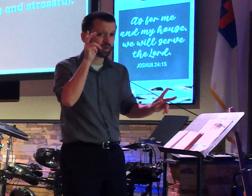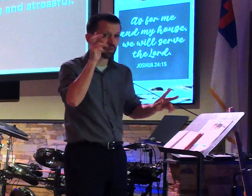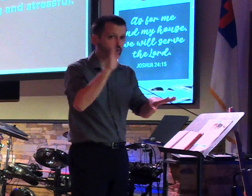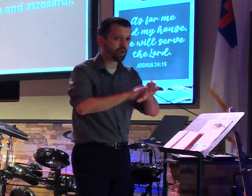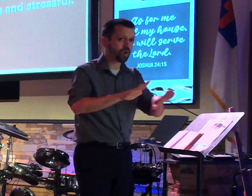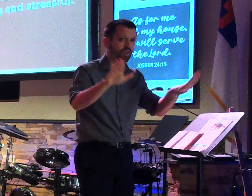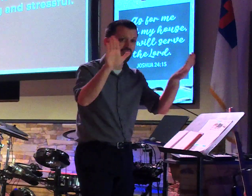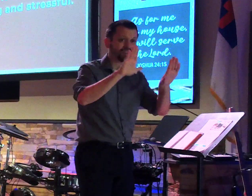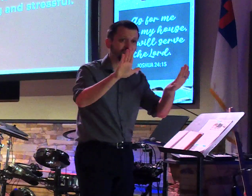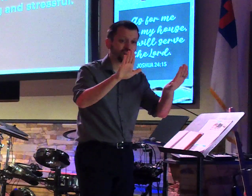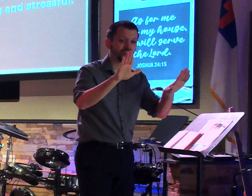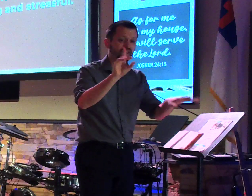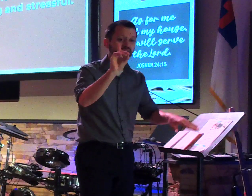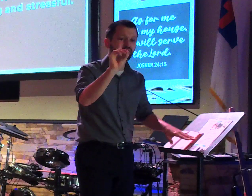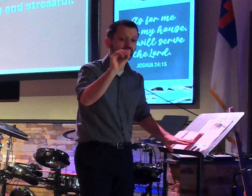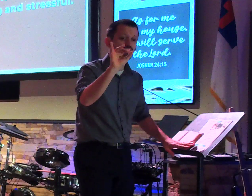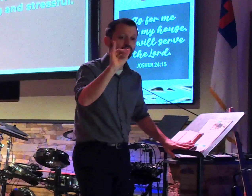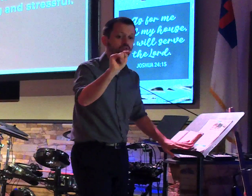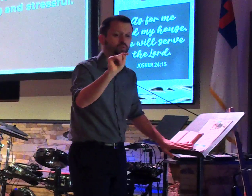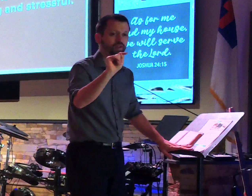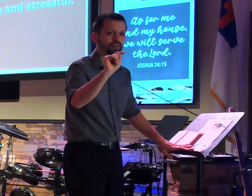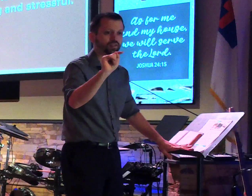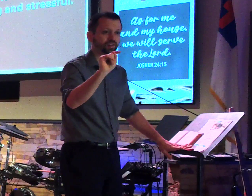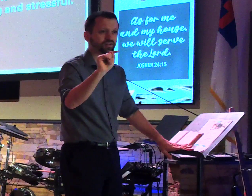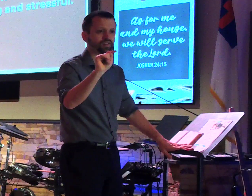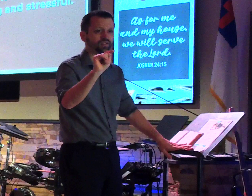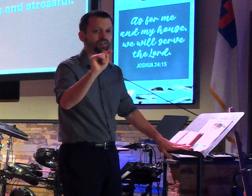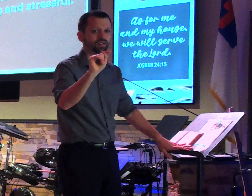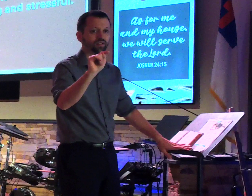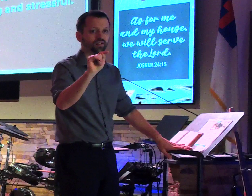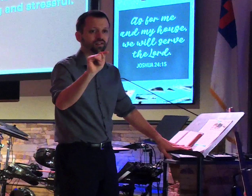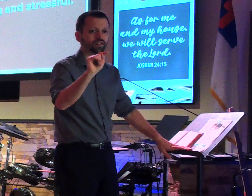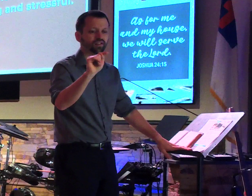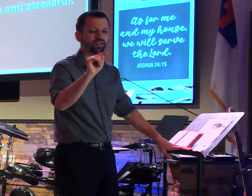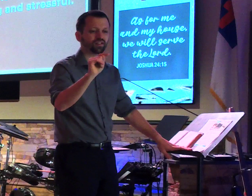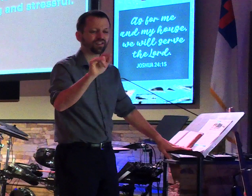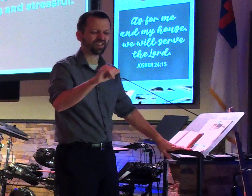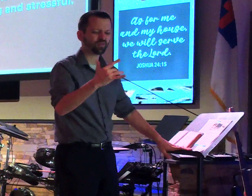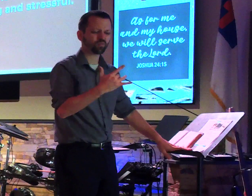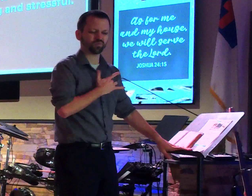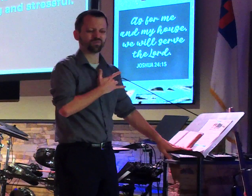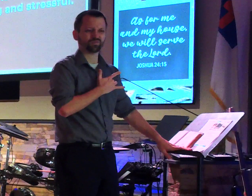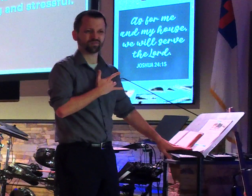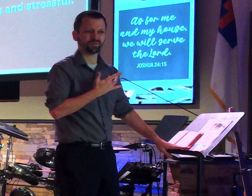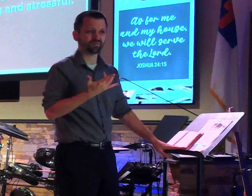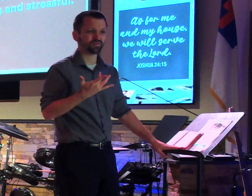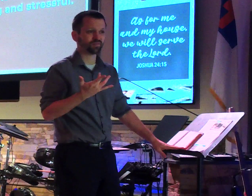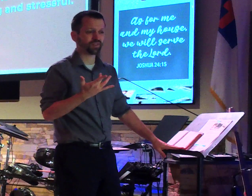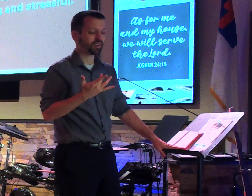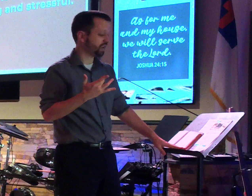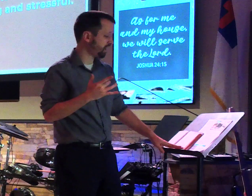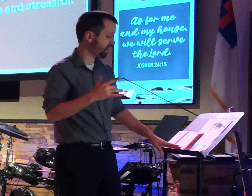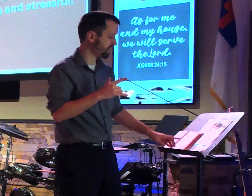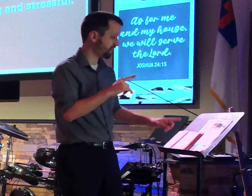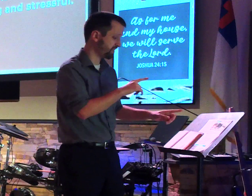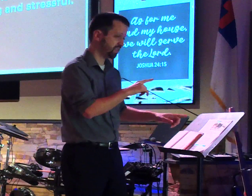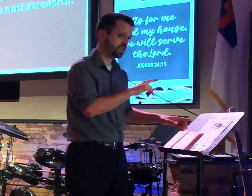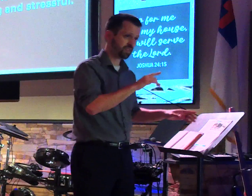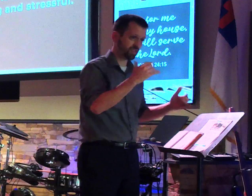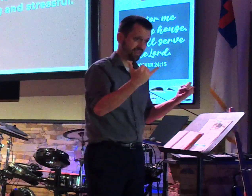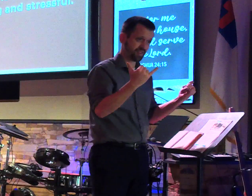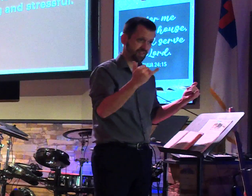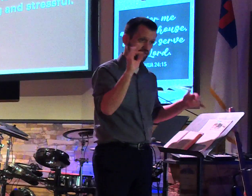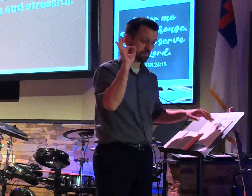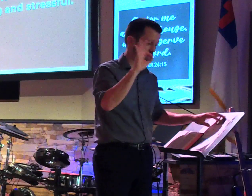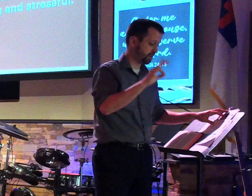and immediately say, I'm going to implement this. And this is one of those messages that you can take this and immediately discuss